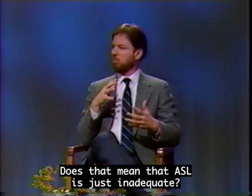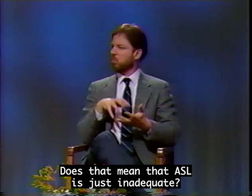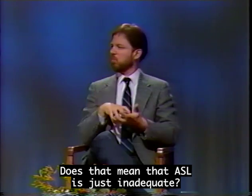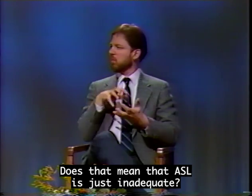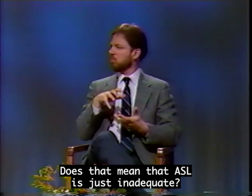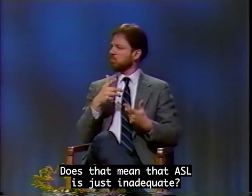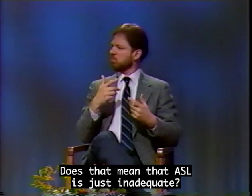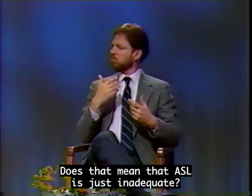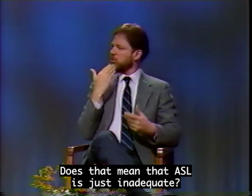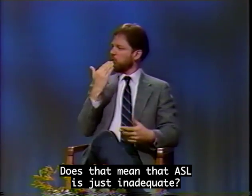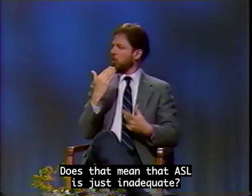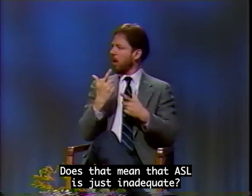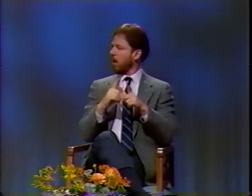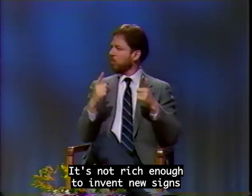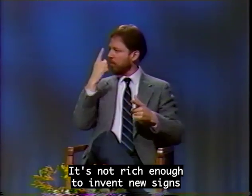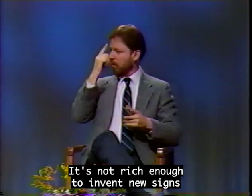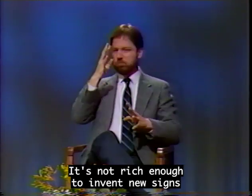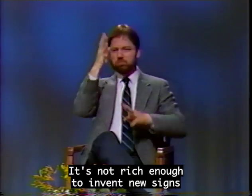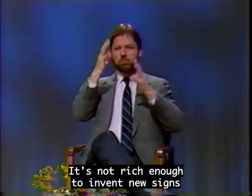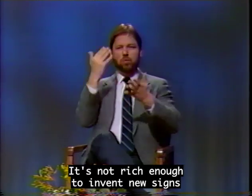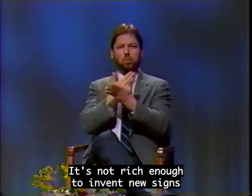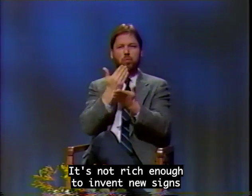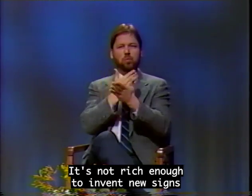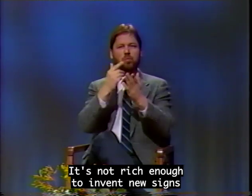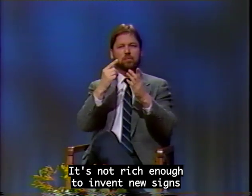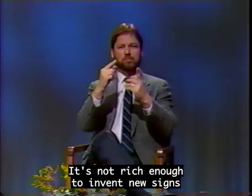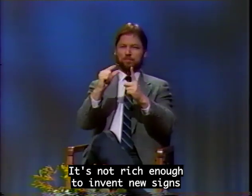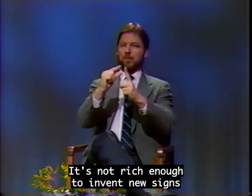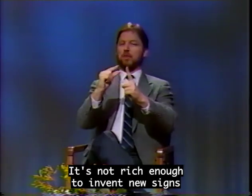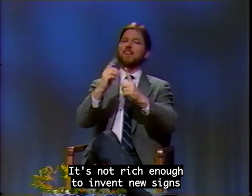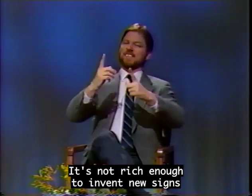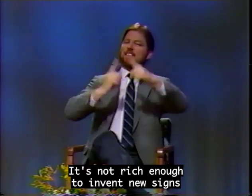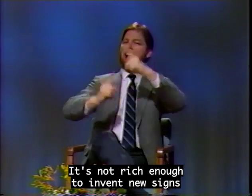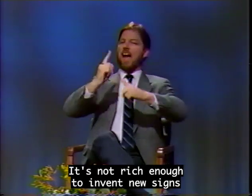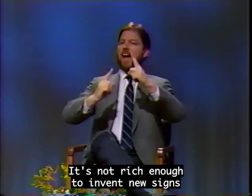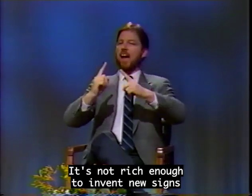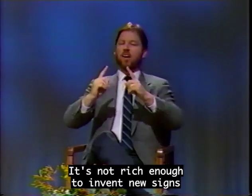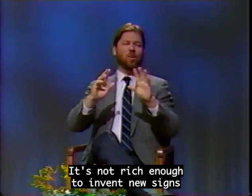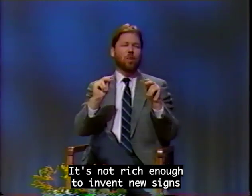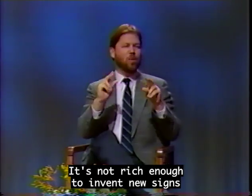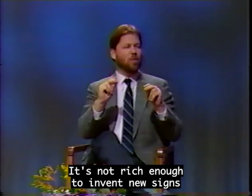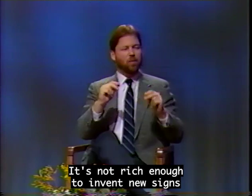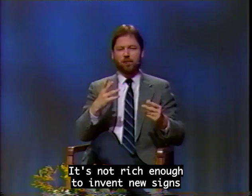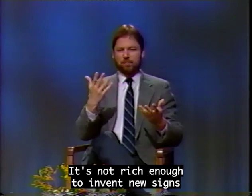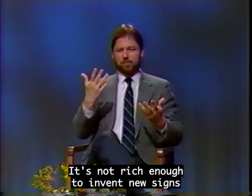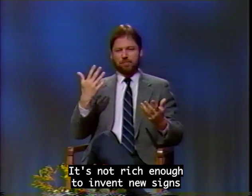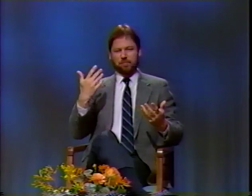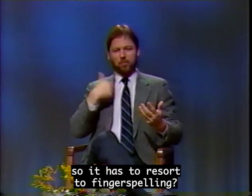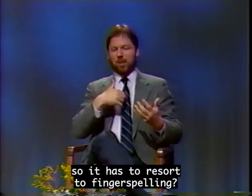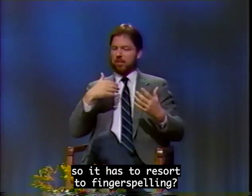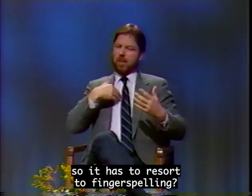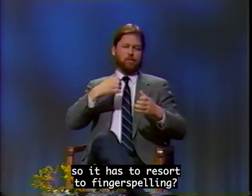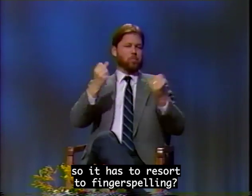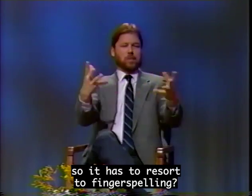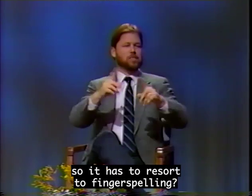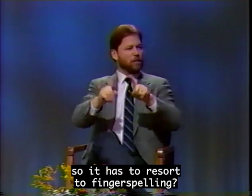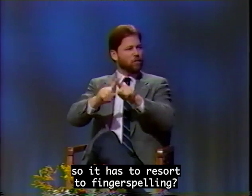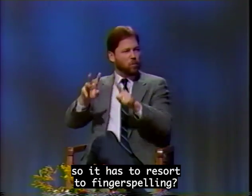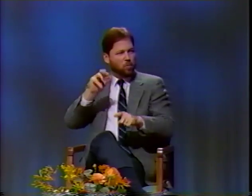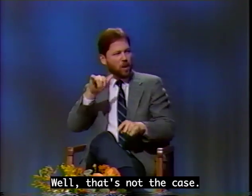just inadequate, it's not rich enough to invent new signs, so it has to resort to fingerspelling?